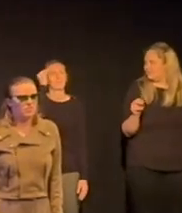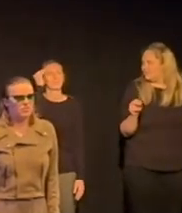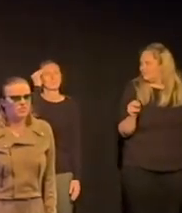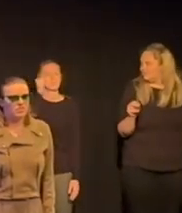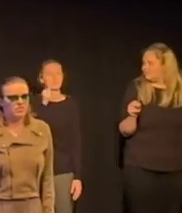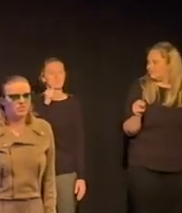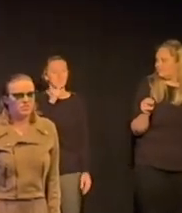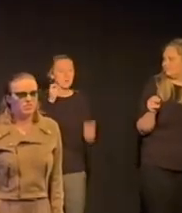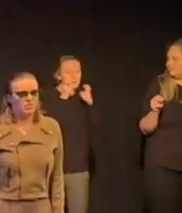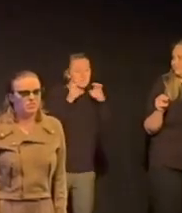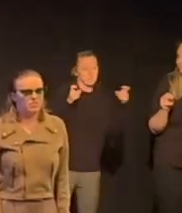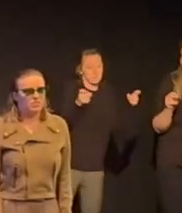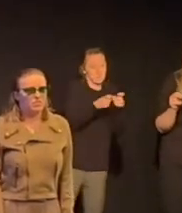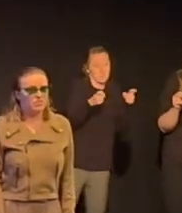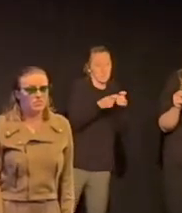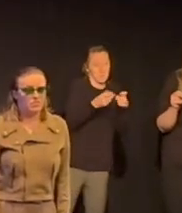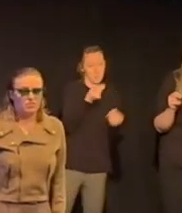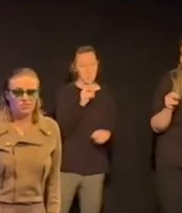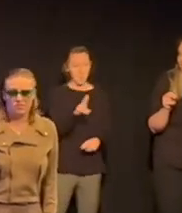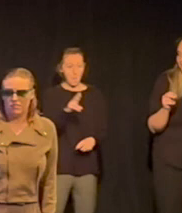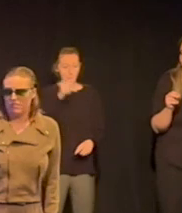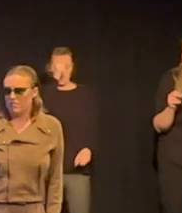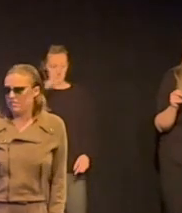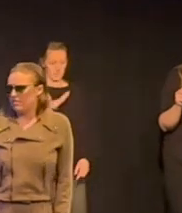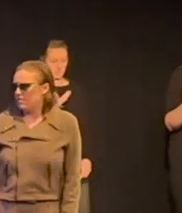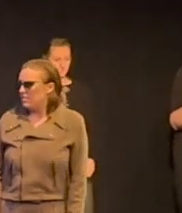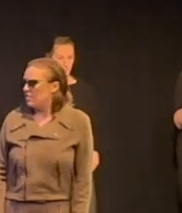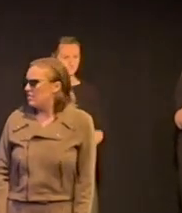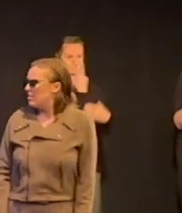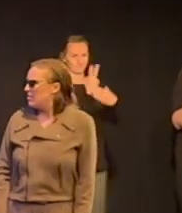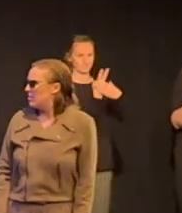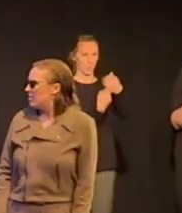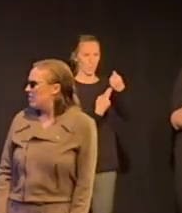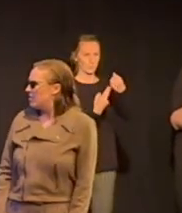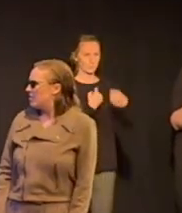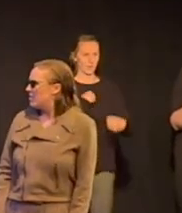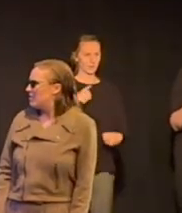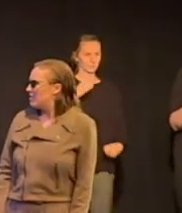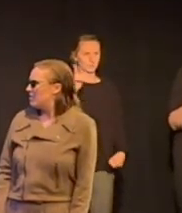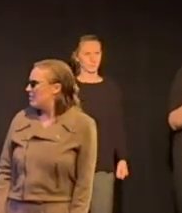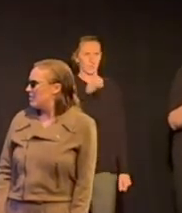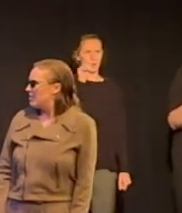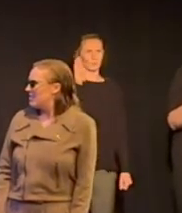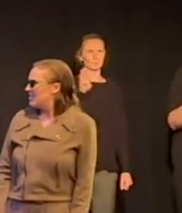beetle nor man. I'm both. I'm a dung beetle man.